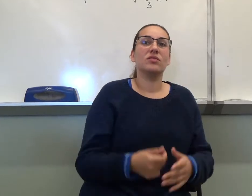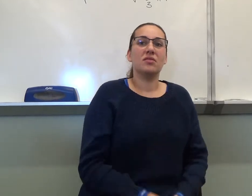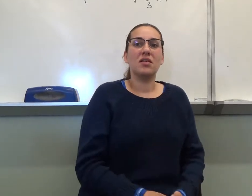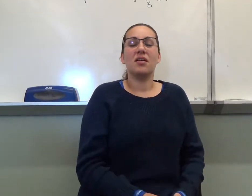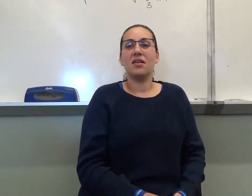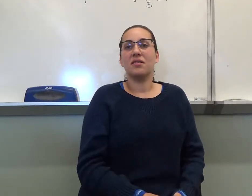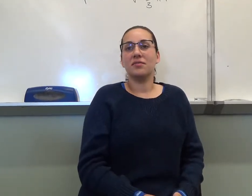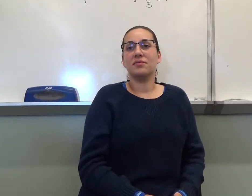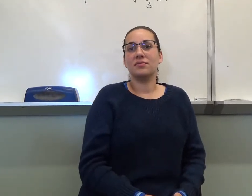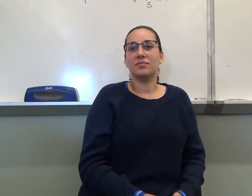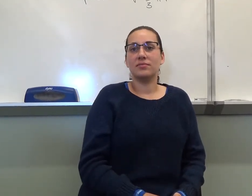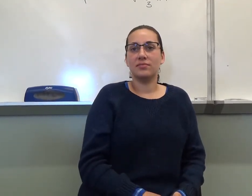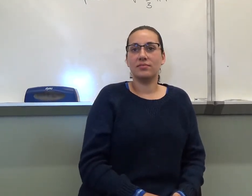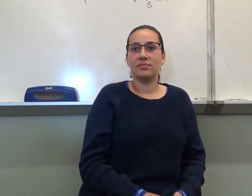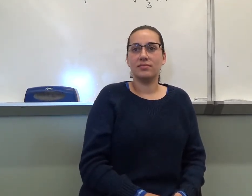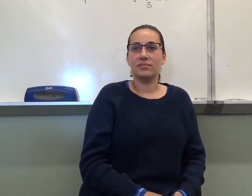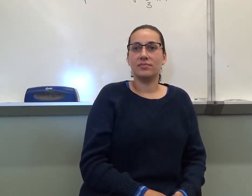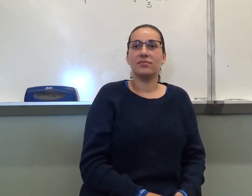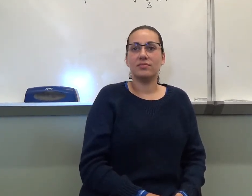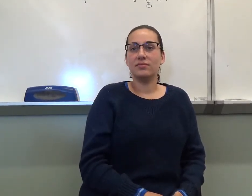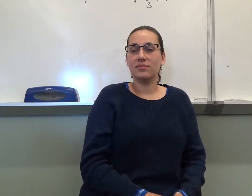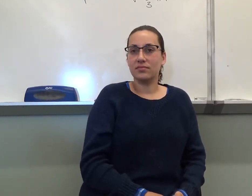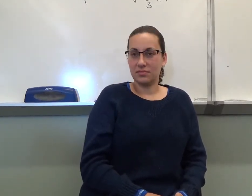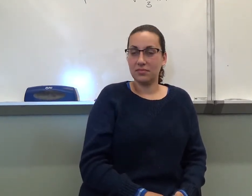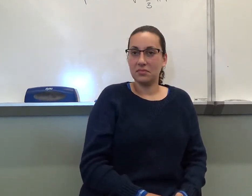Now, in order to make it look pretty,